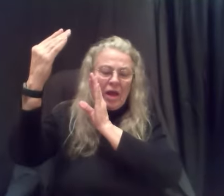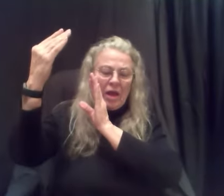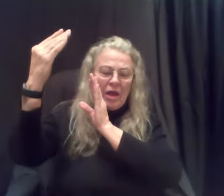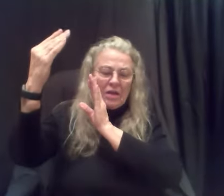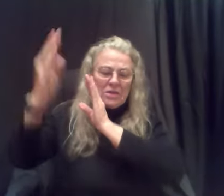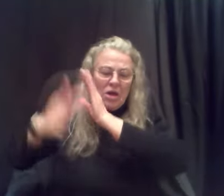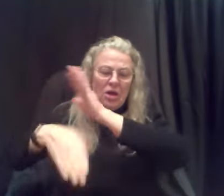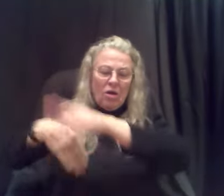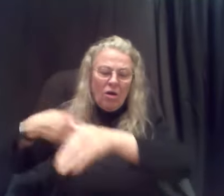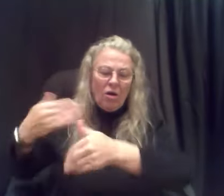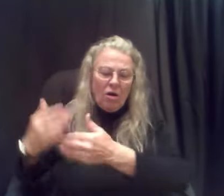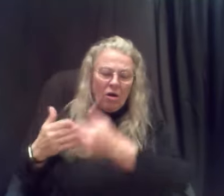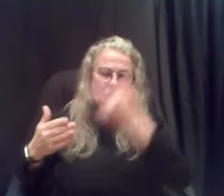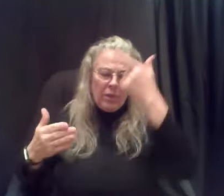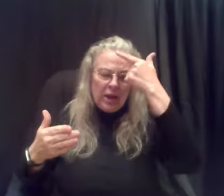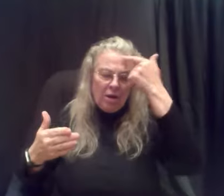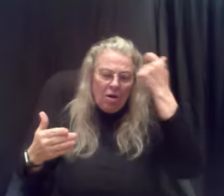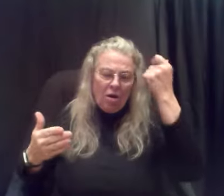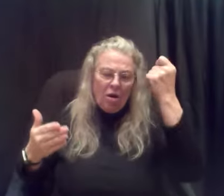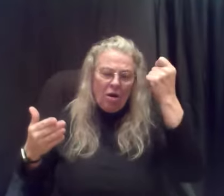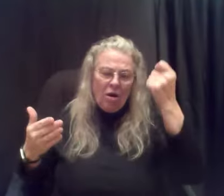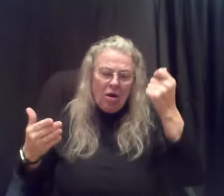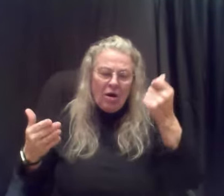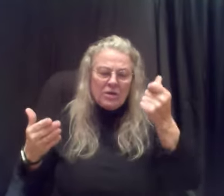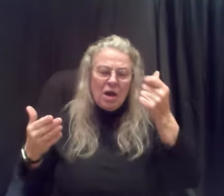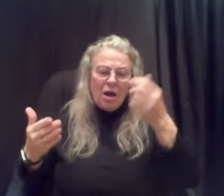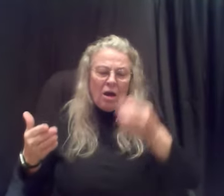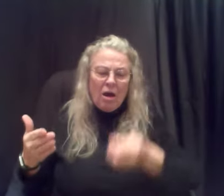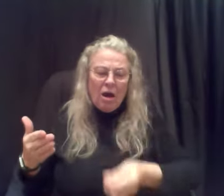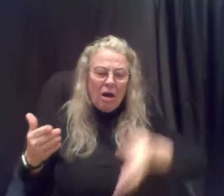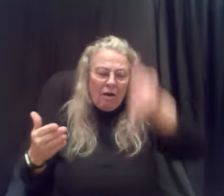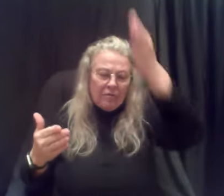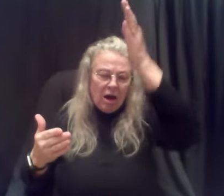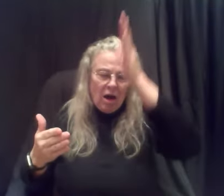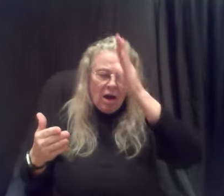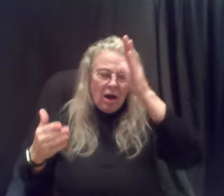face. All because of God's